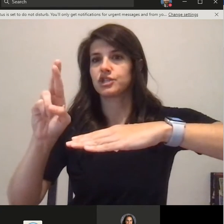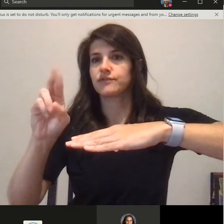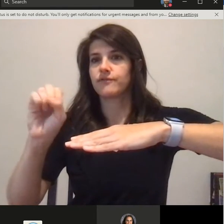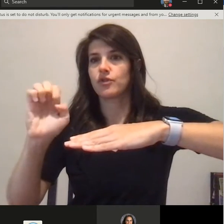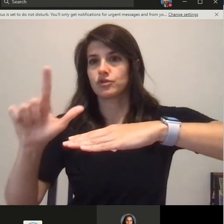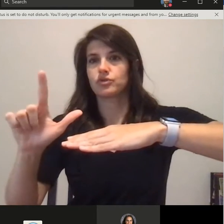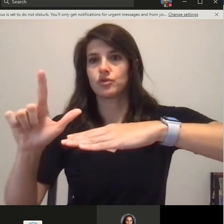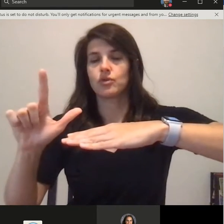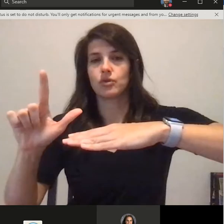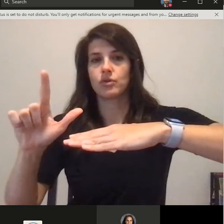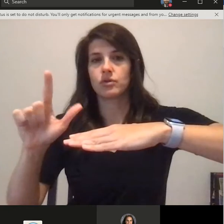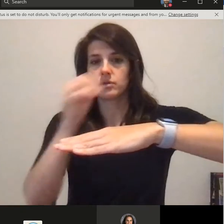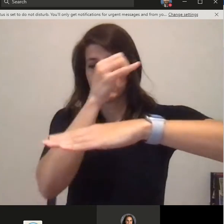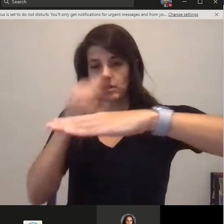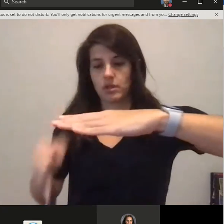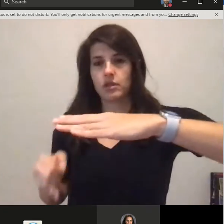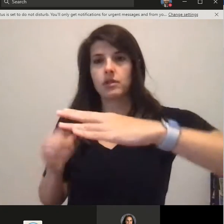it.